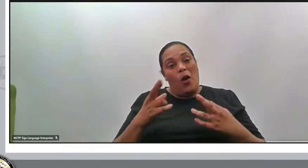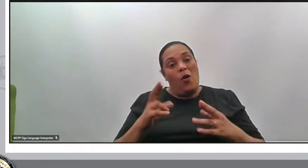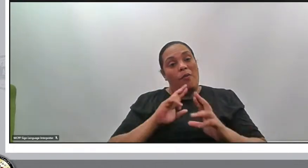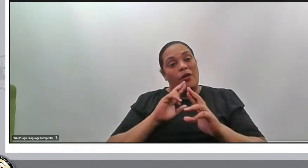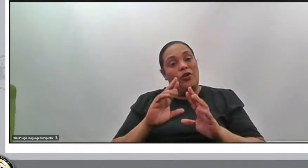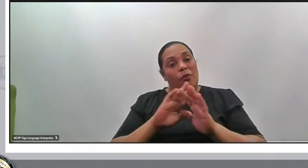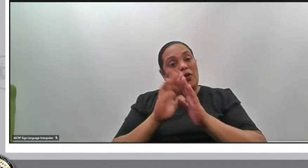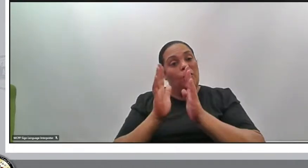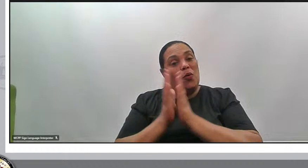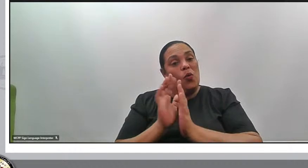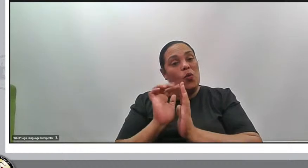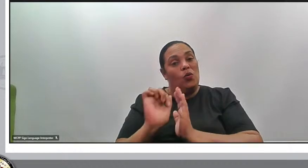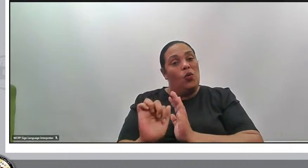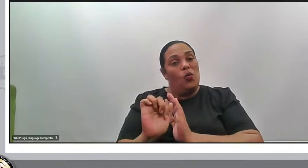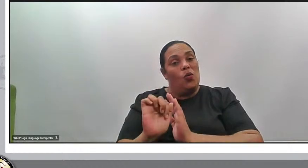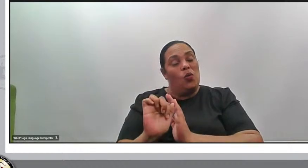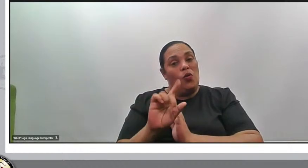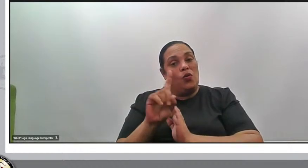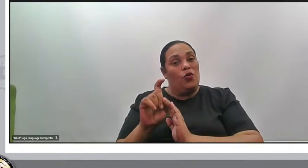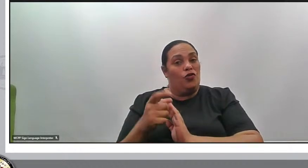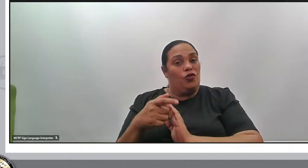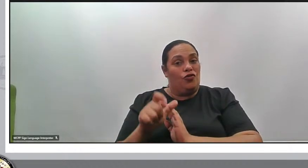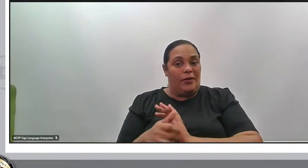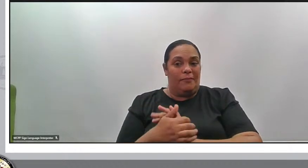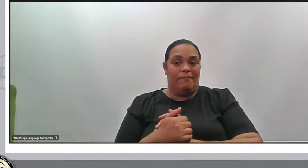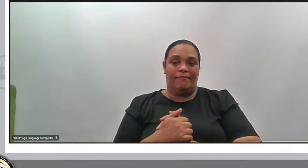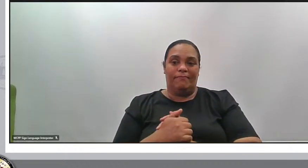responds to that question, Chair.